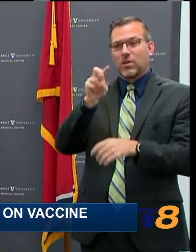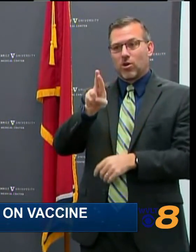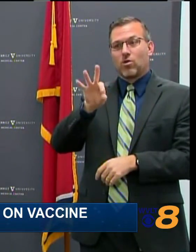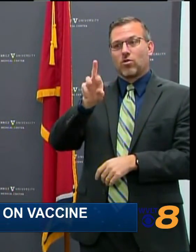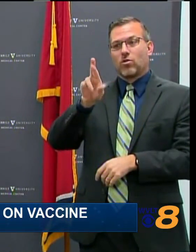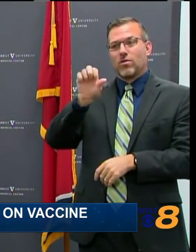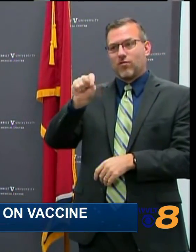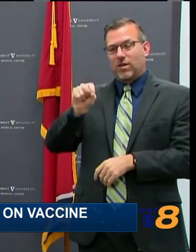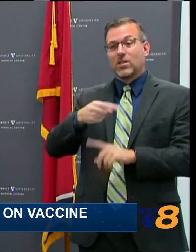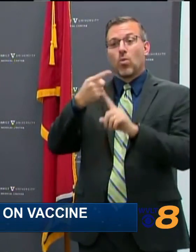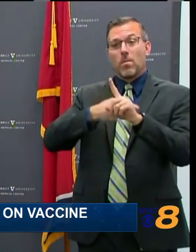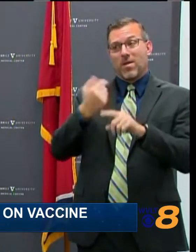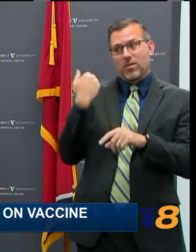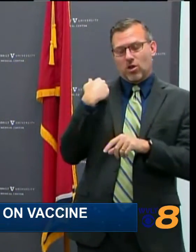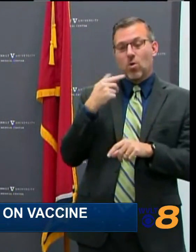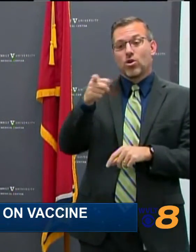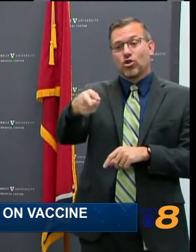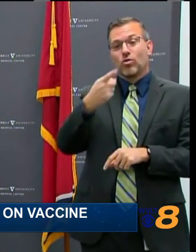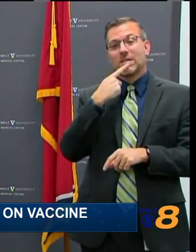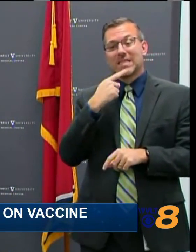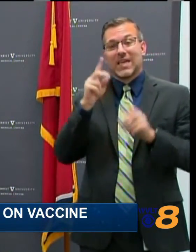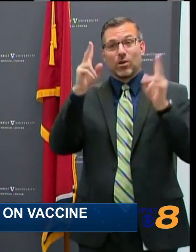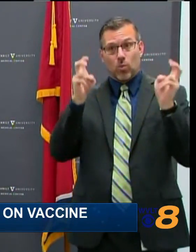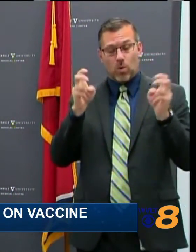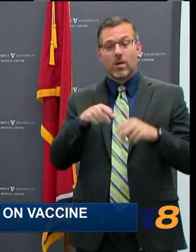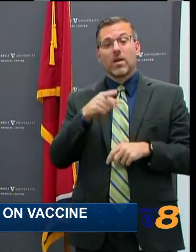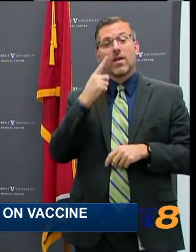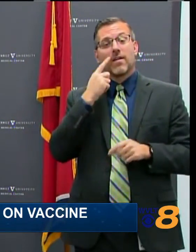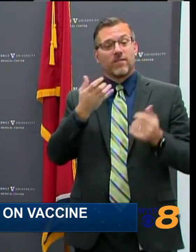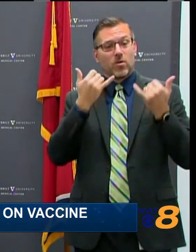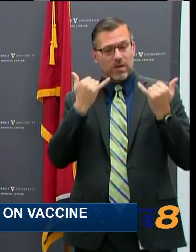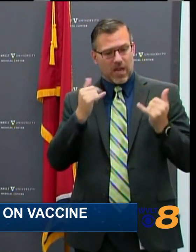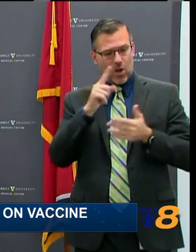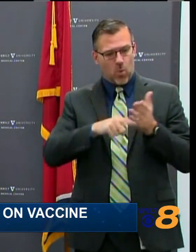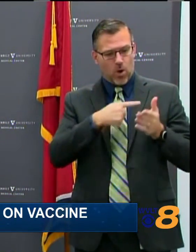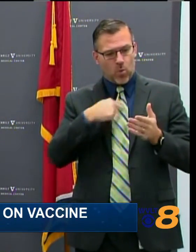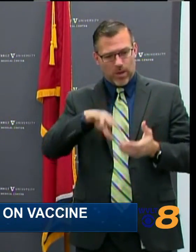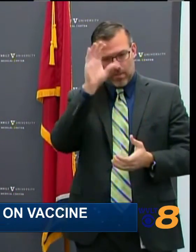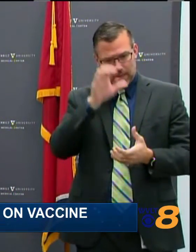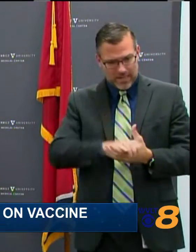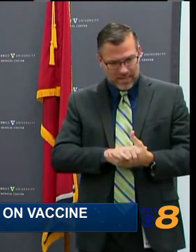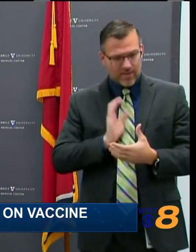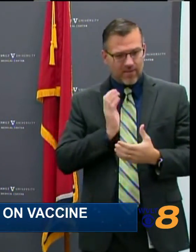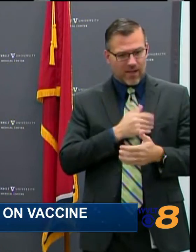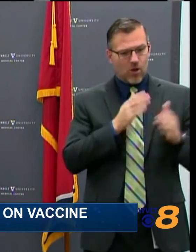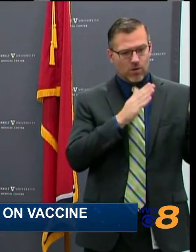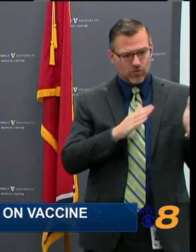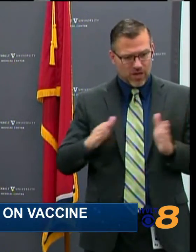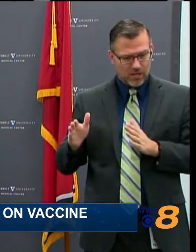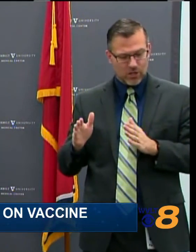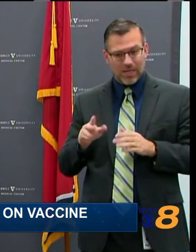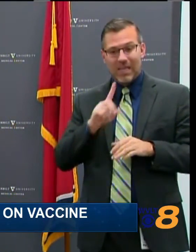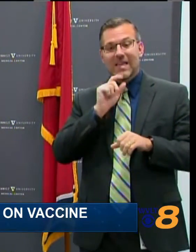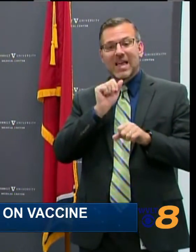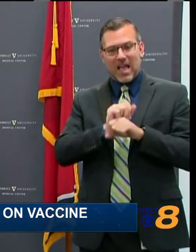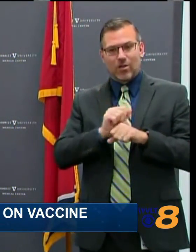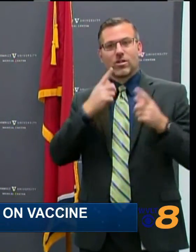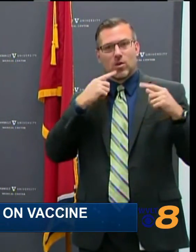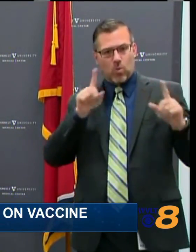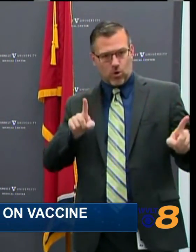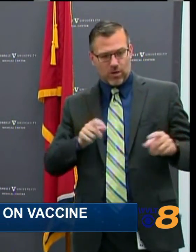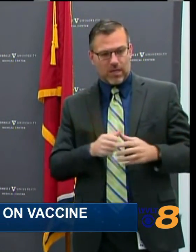1 month ago today, you said, quote, "For now, what we believe is the strategy we're taking is actually working."